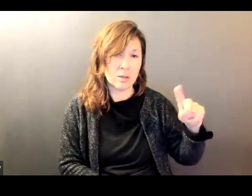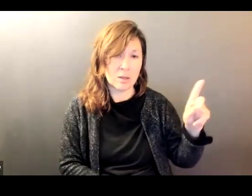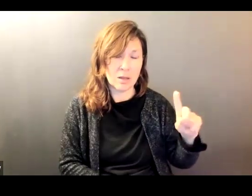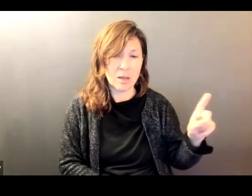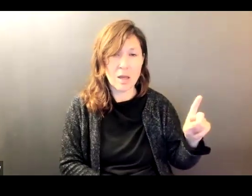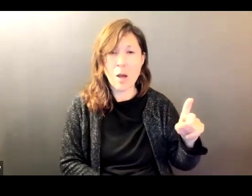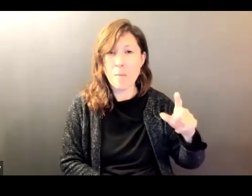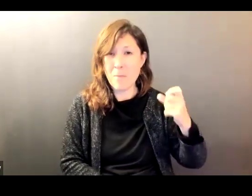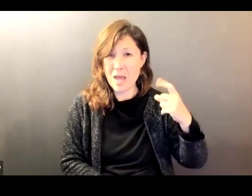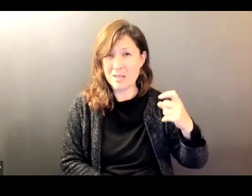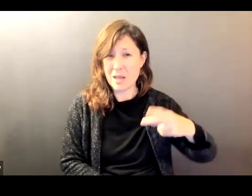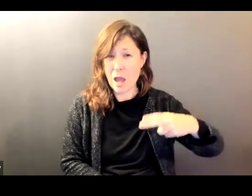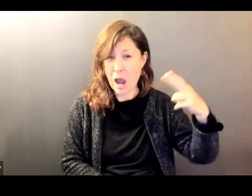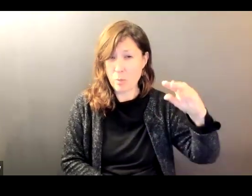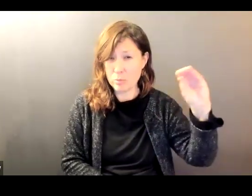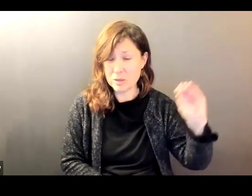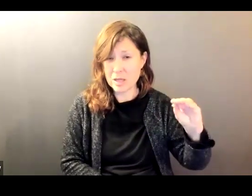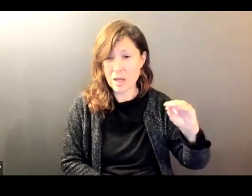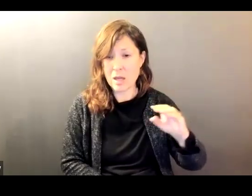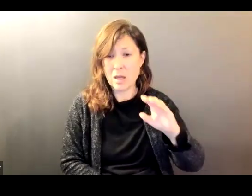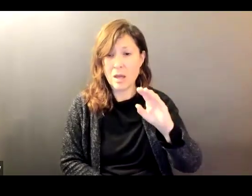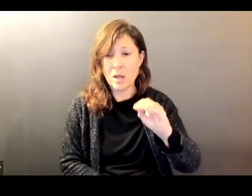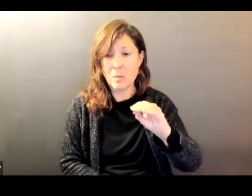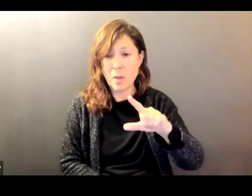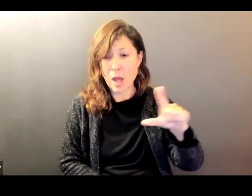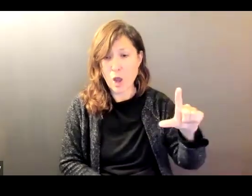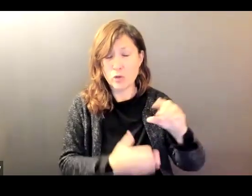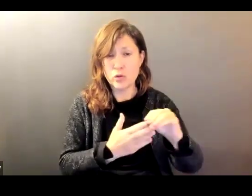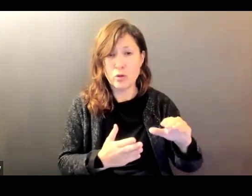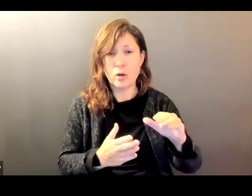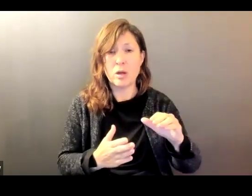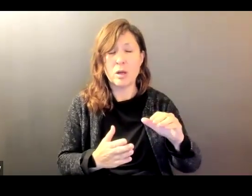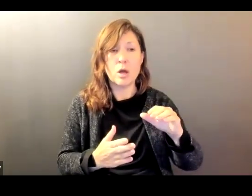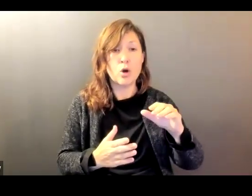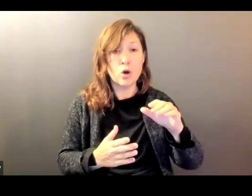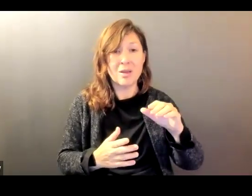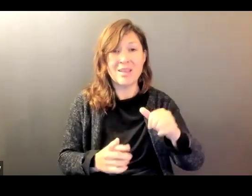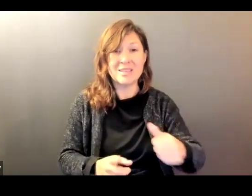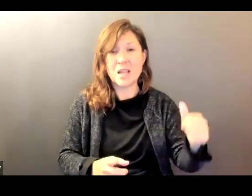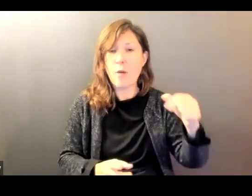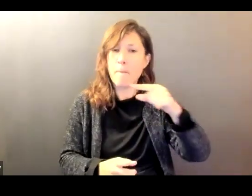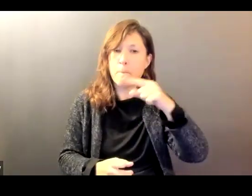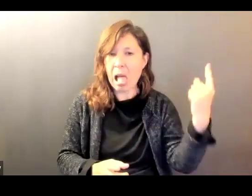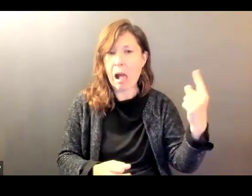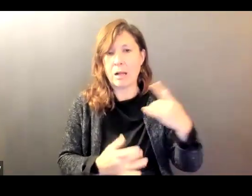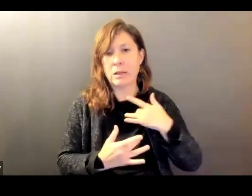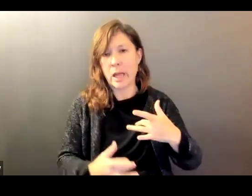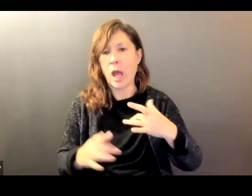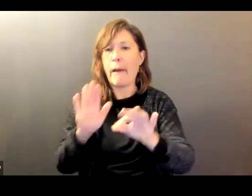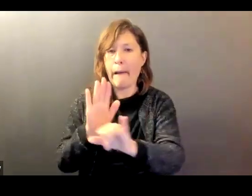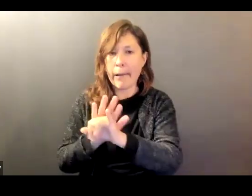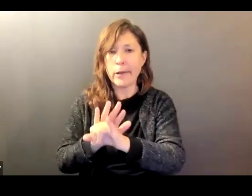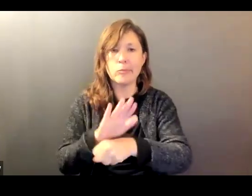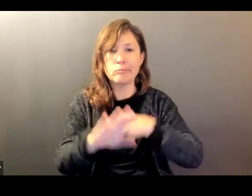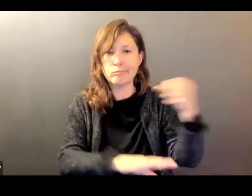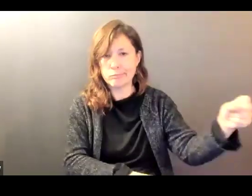of our students, our multilingual learners, our Black students that are placed in substantially separate classrooms. So my colleague's slide